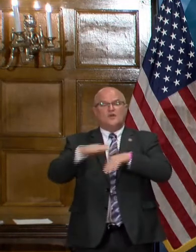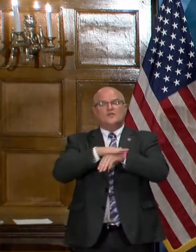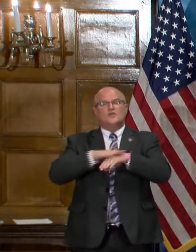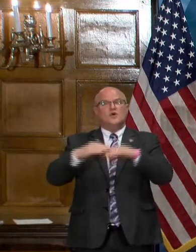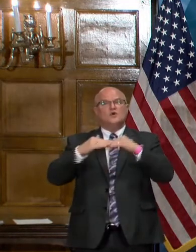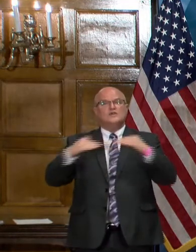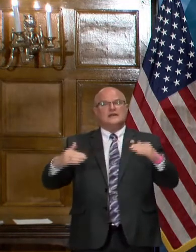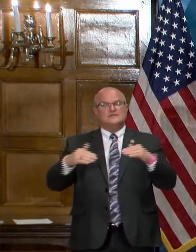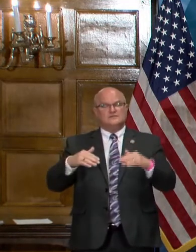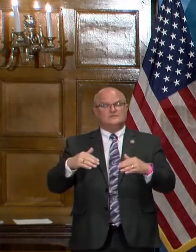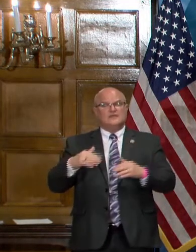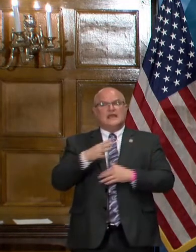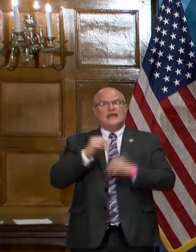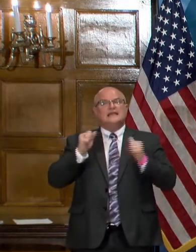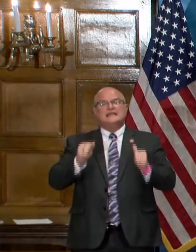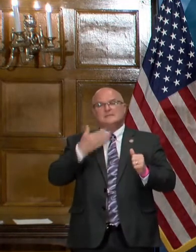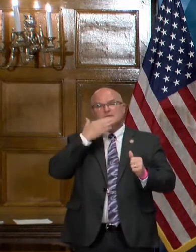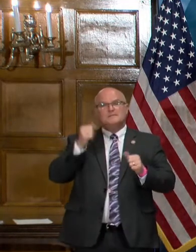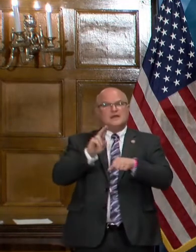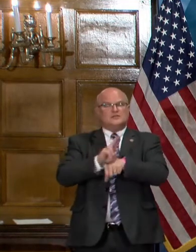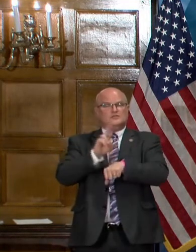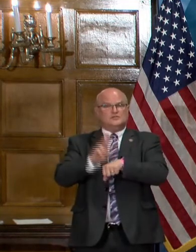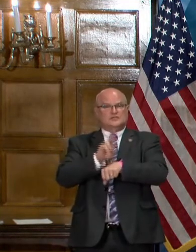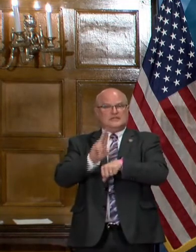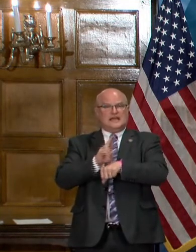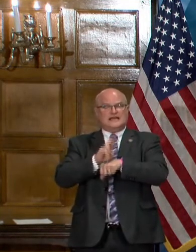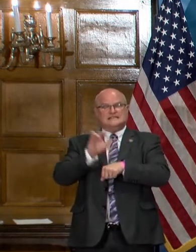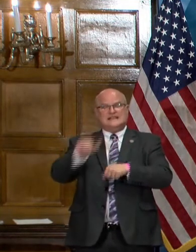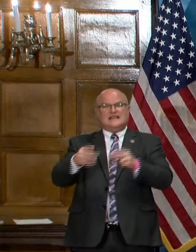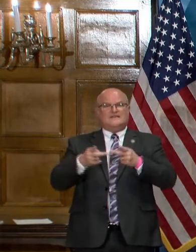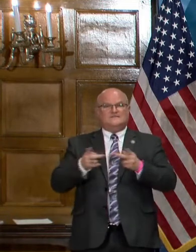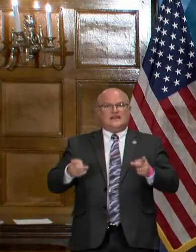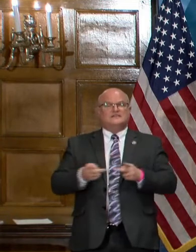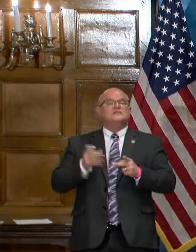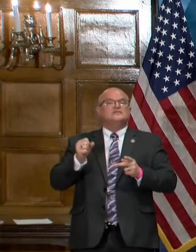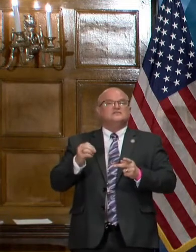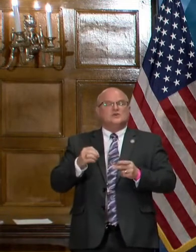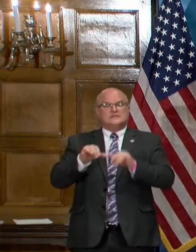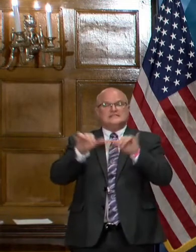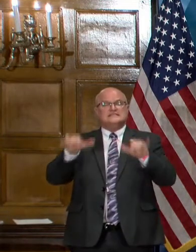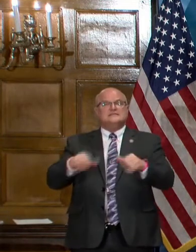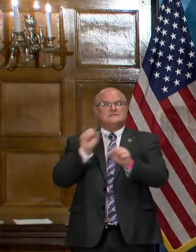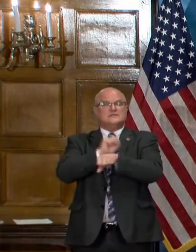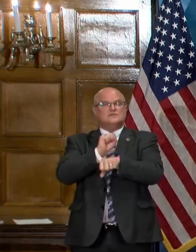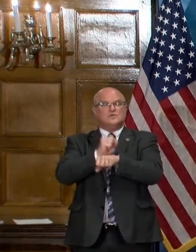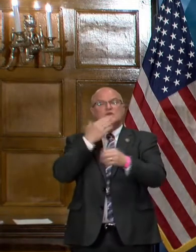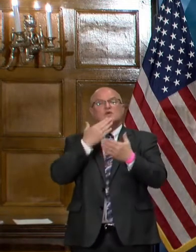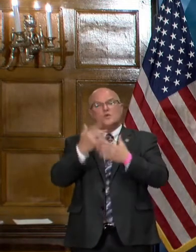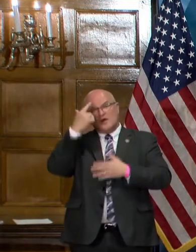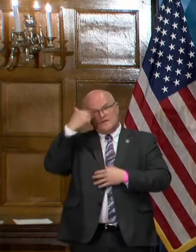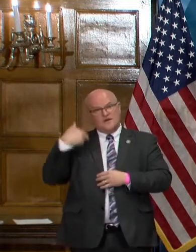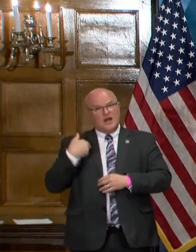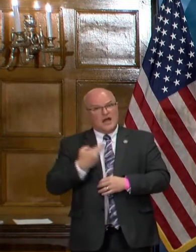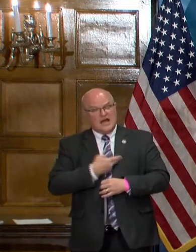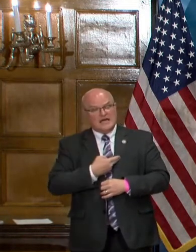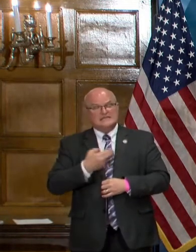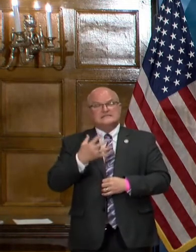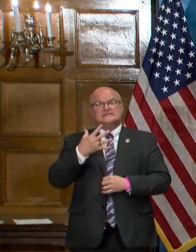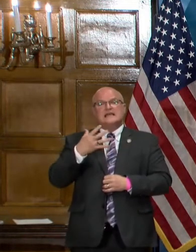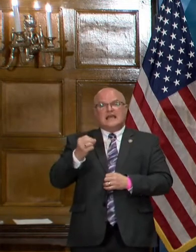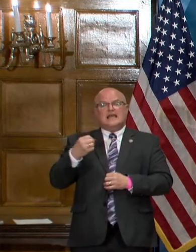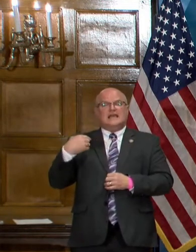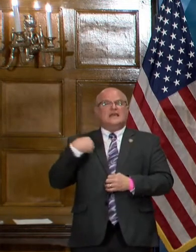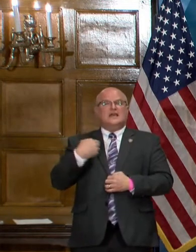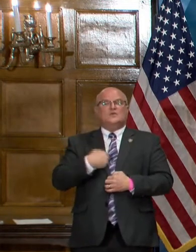level primarily and can be better utilized in that fashion. So it's a system that's working well for us, and